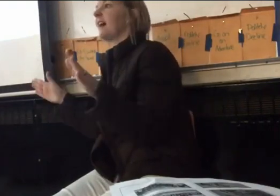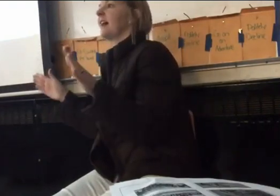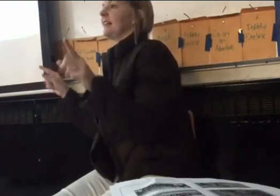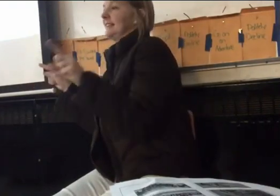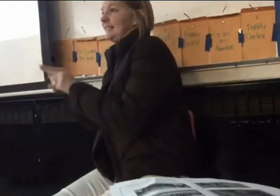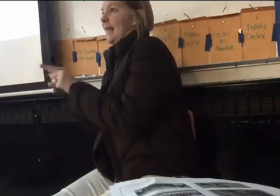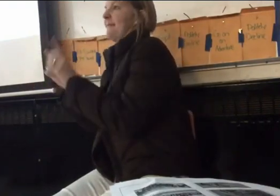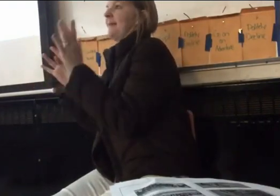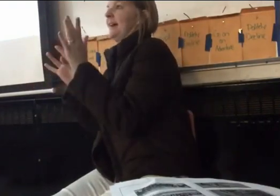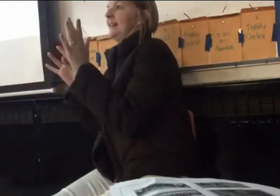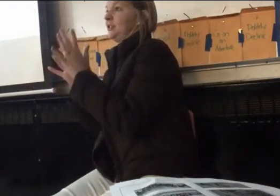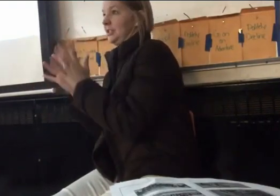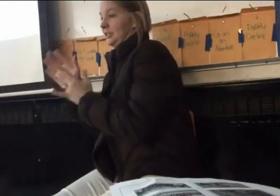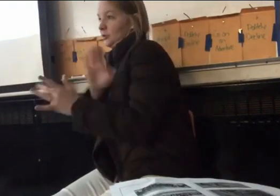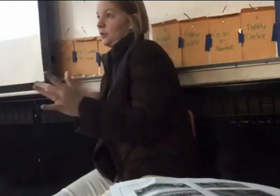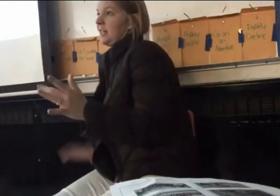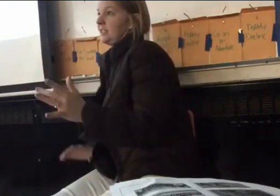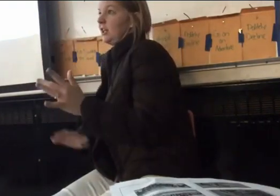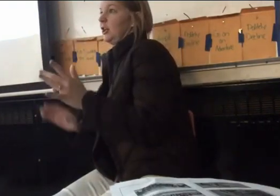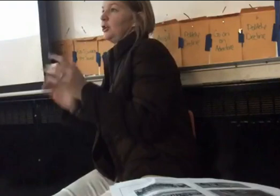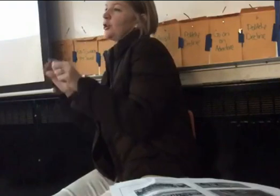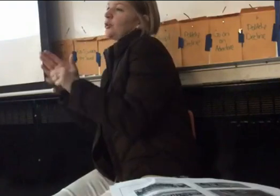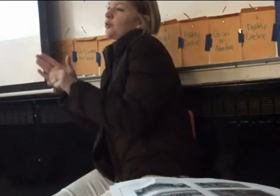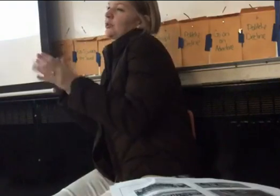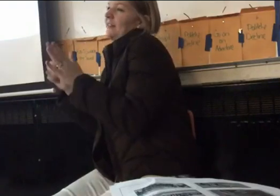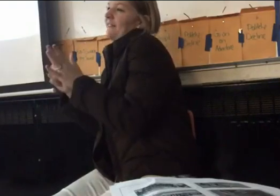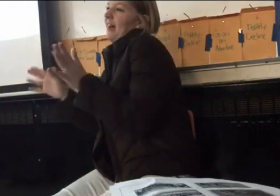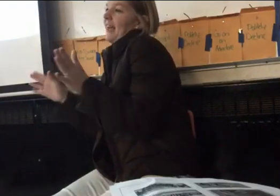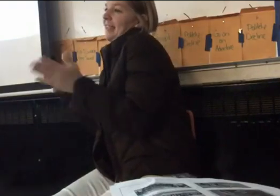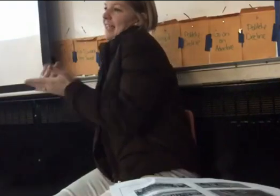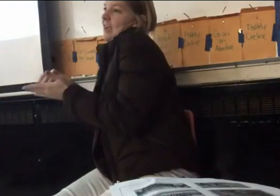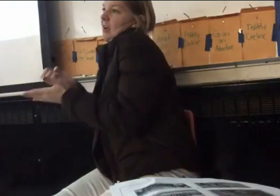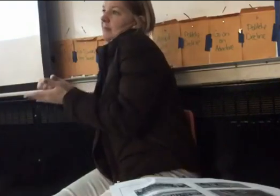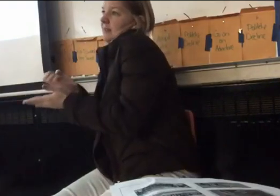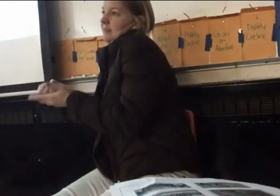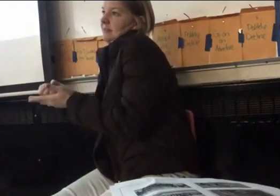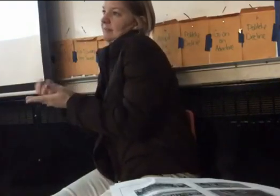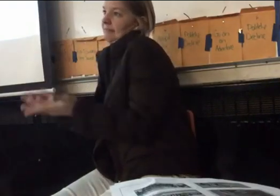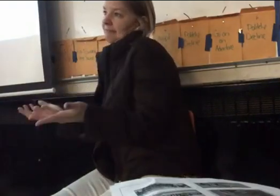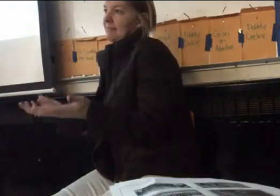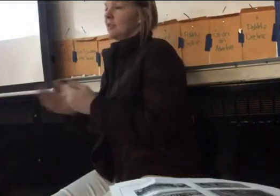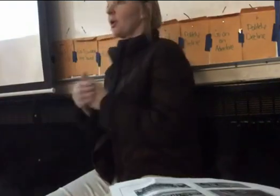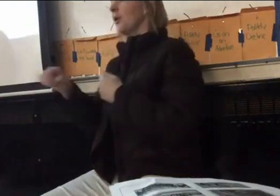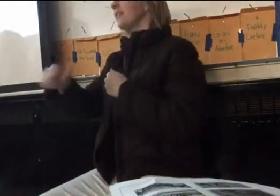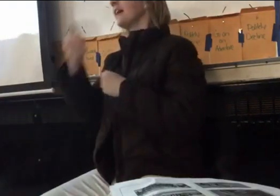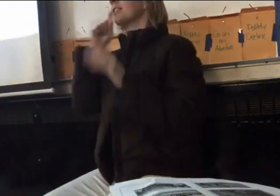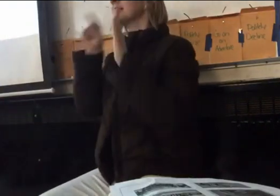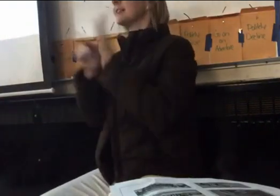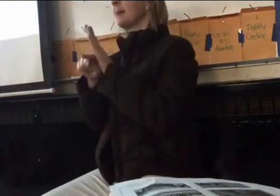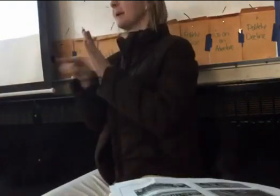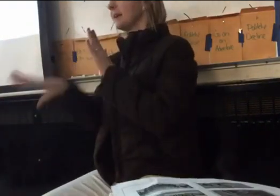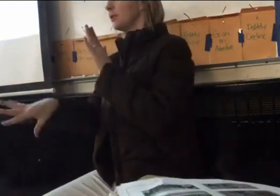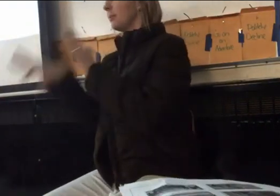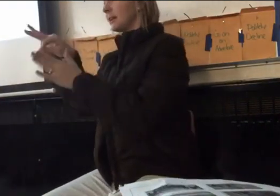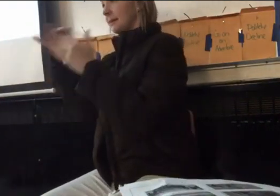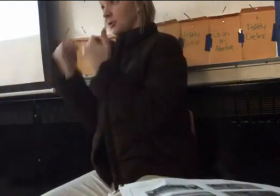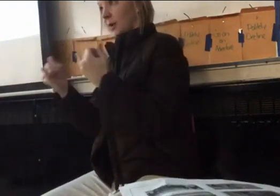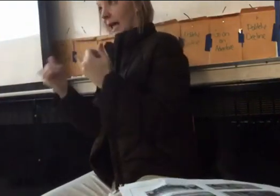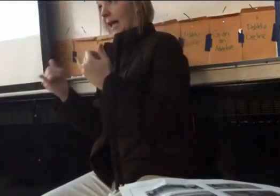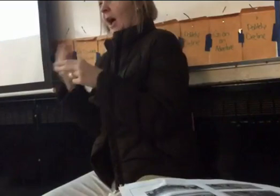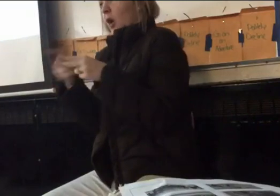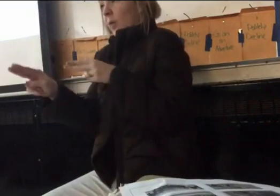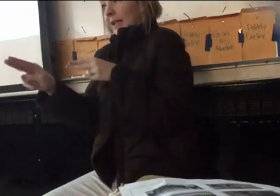U.S. economy. Now, if you'll grab out your other homework assignment that you picked up today, I have to quickly explain